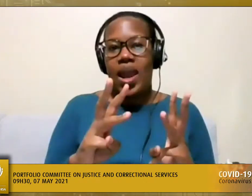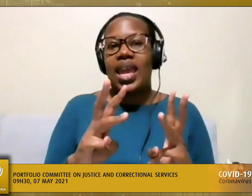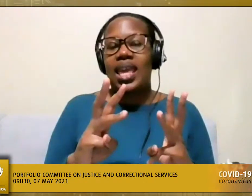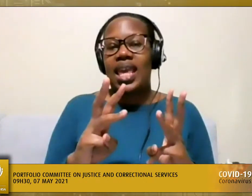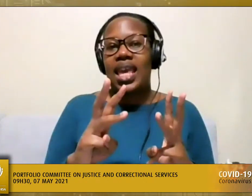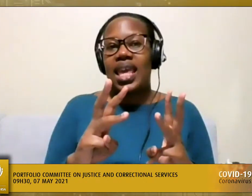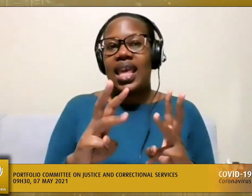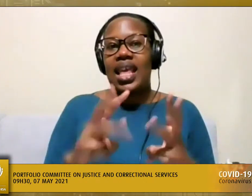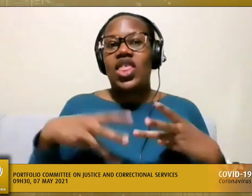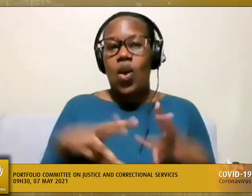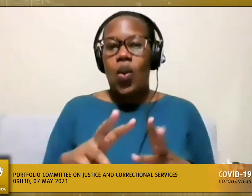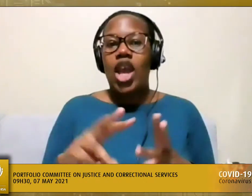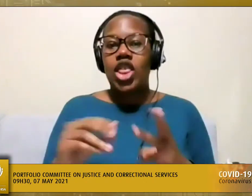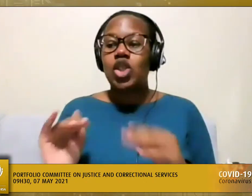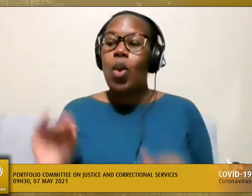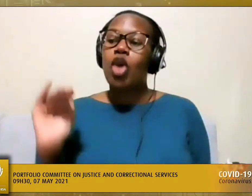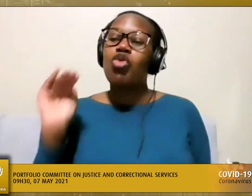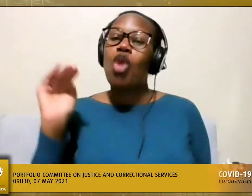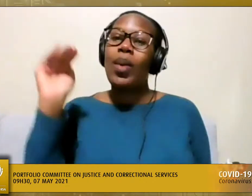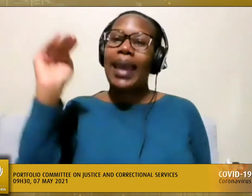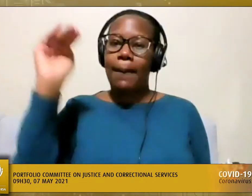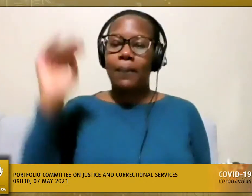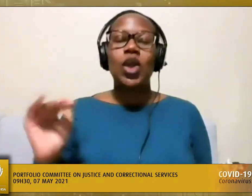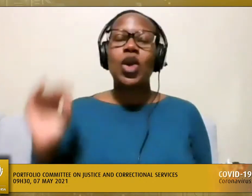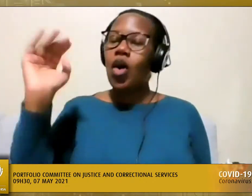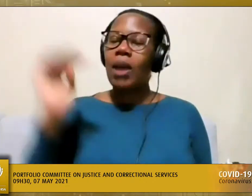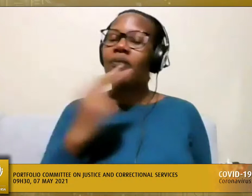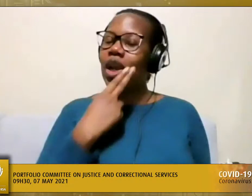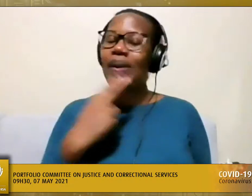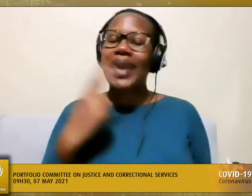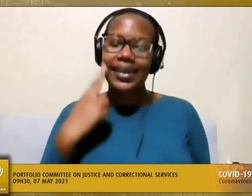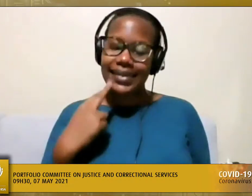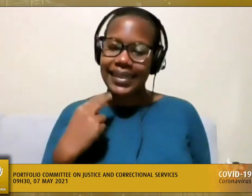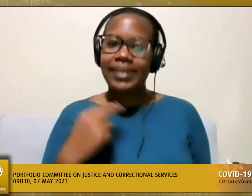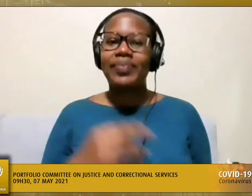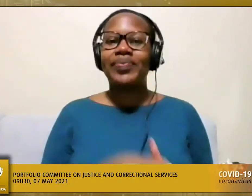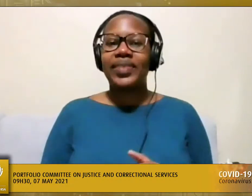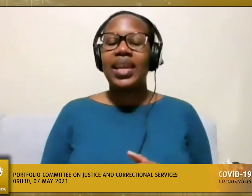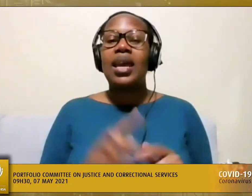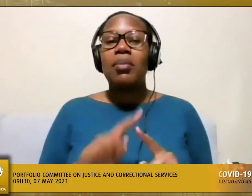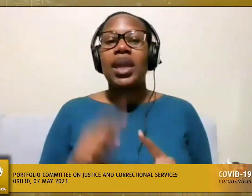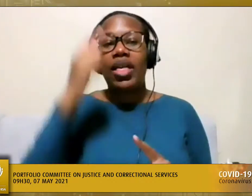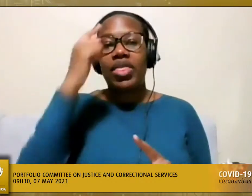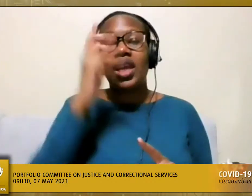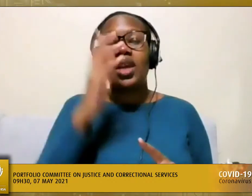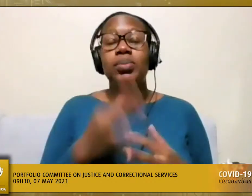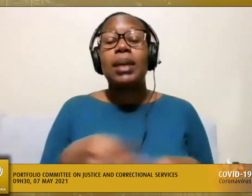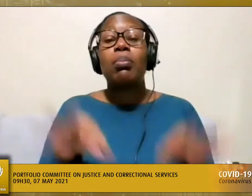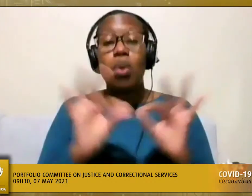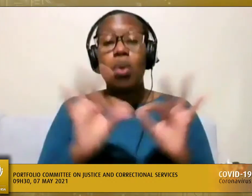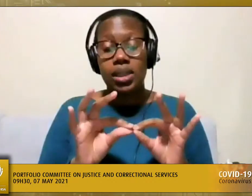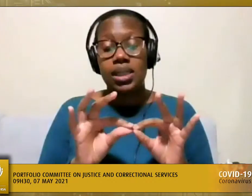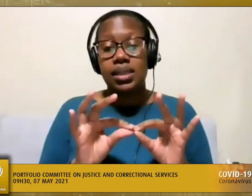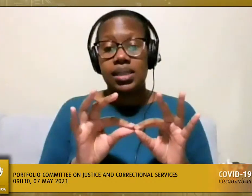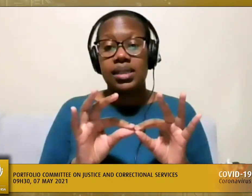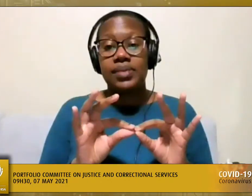you are growing up very nicely um but I think it would be also important